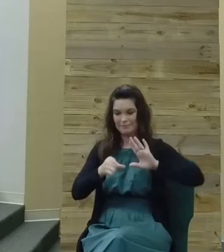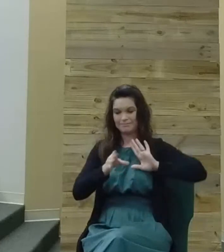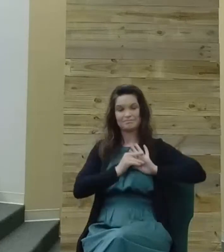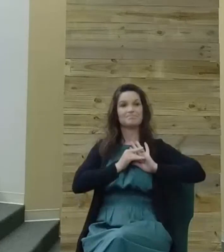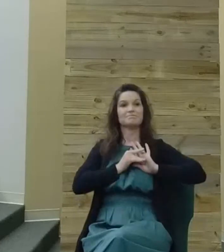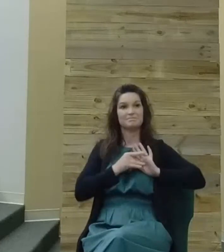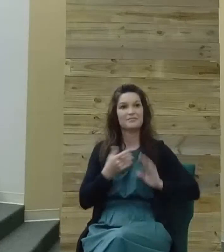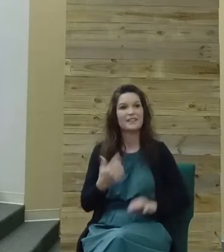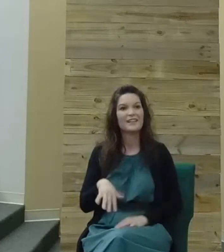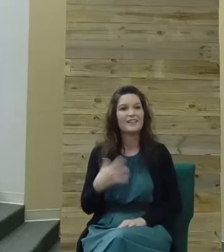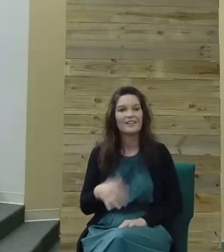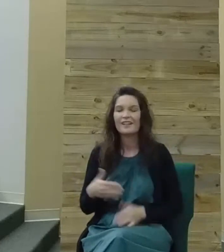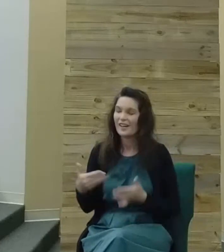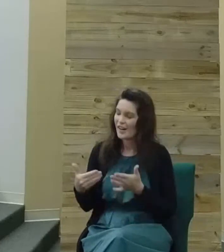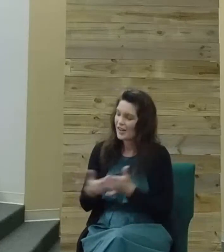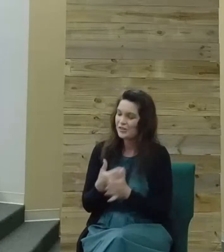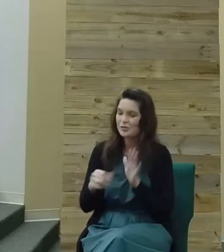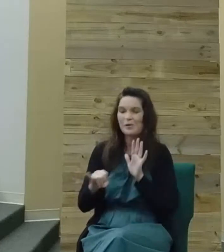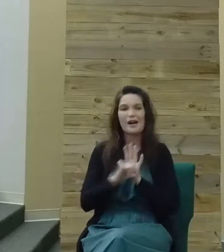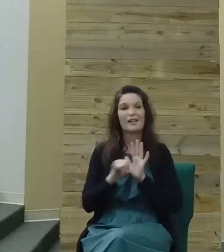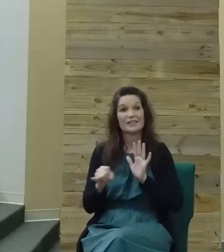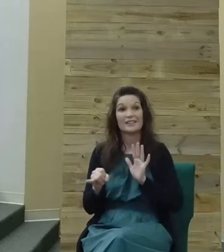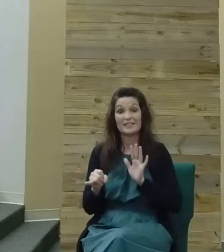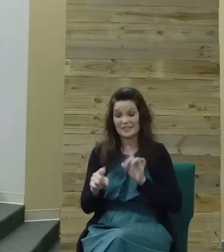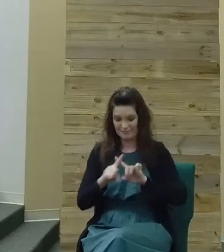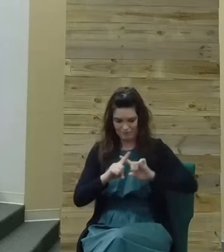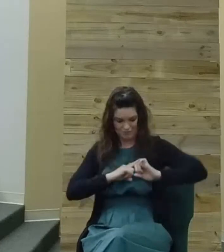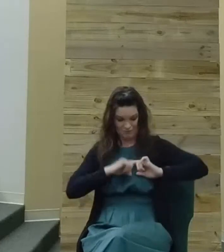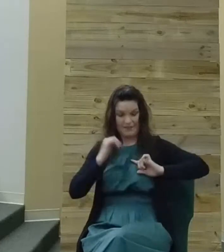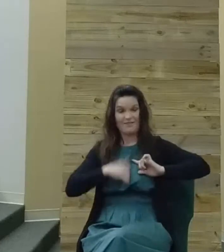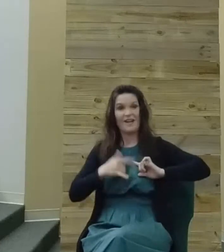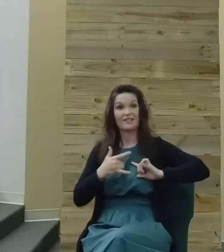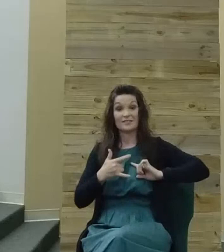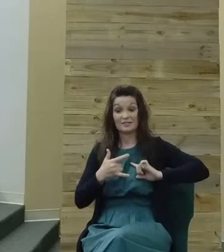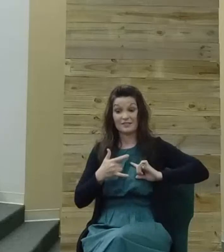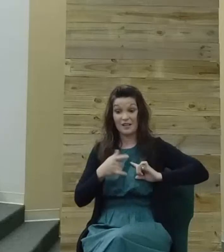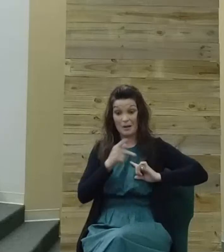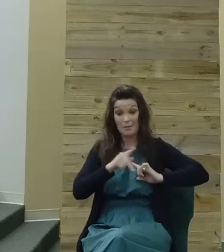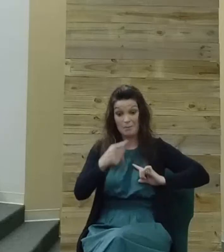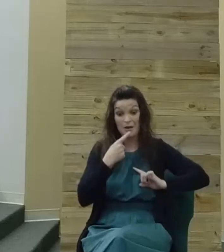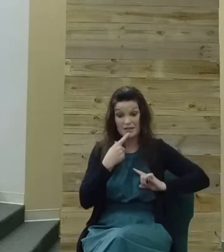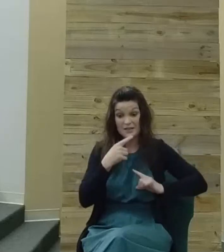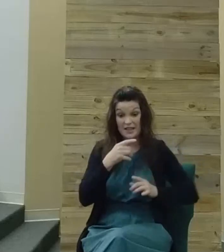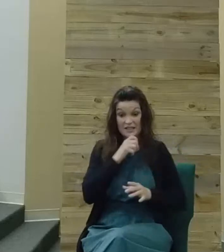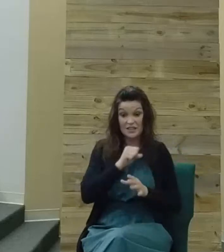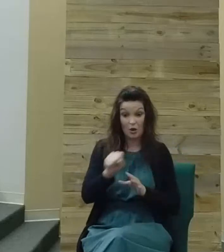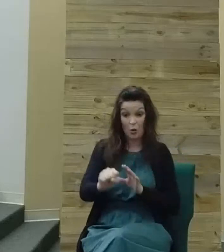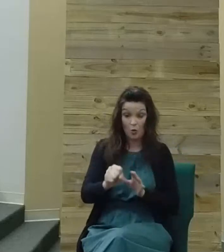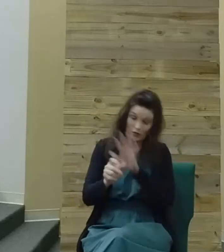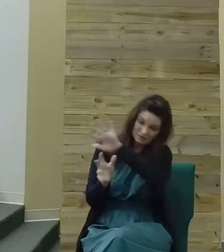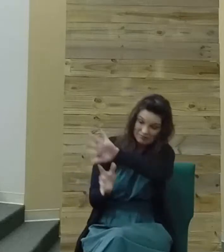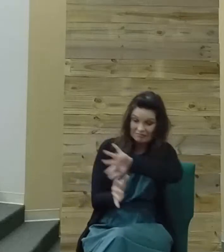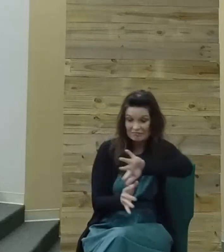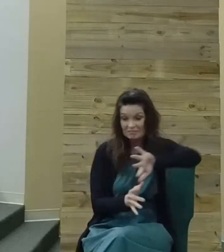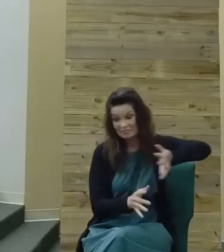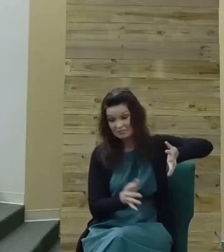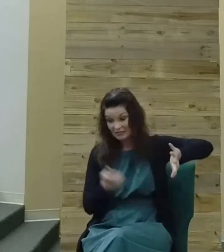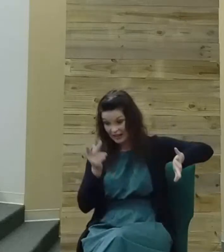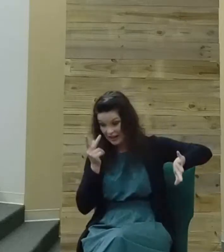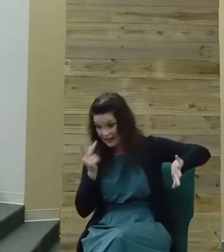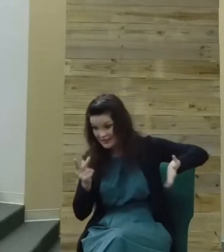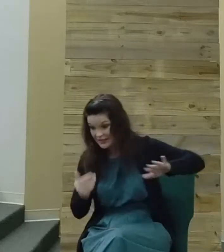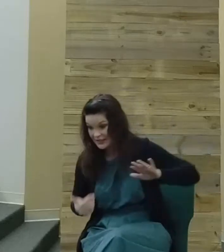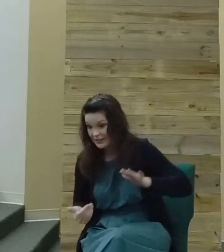name. In Christ you have a new identity. Paul says that the old has passed away. See,